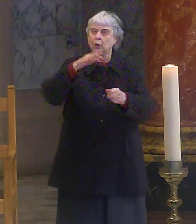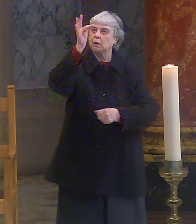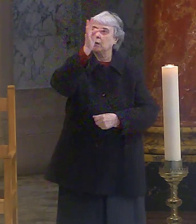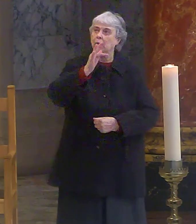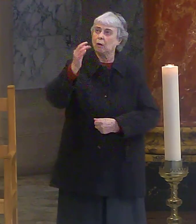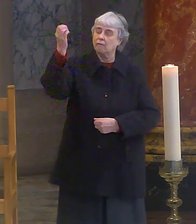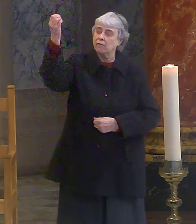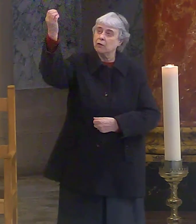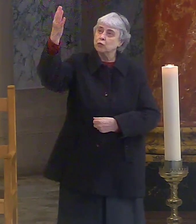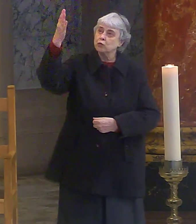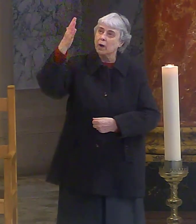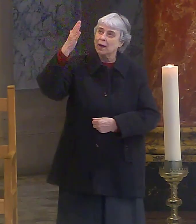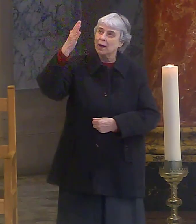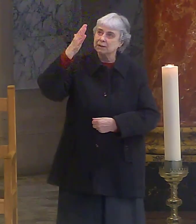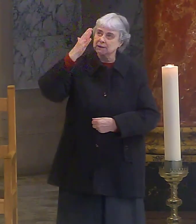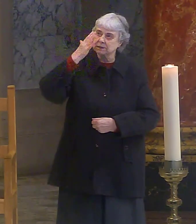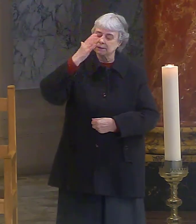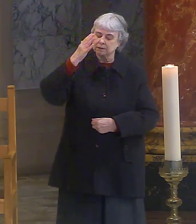broccoli